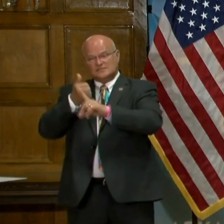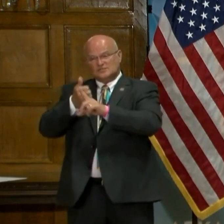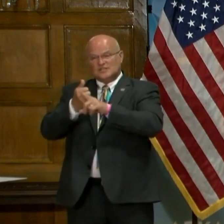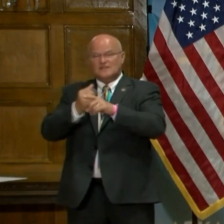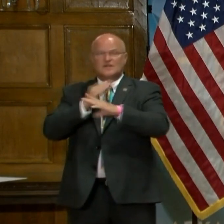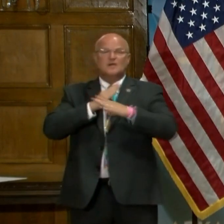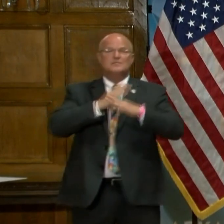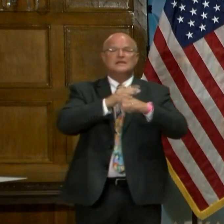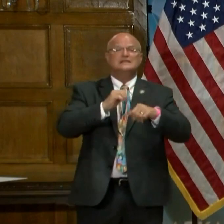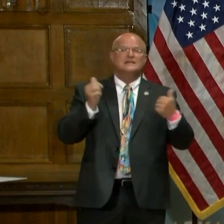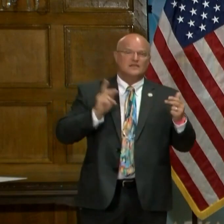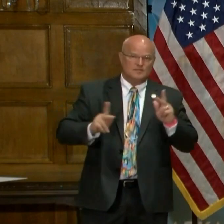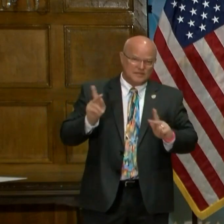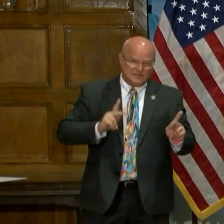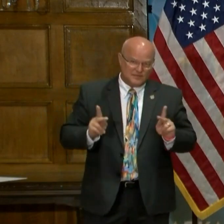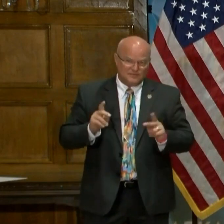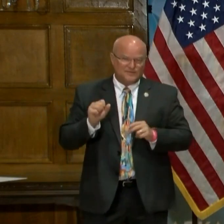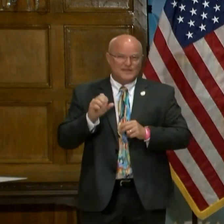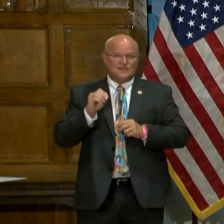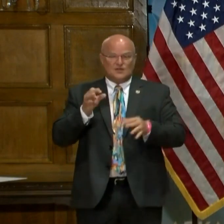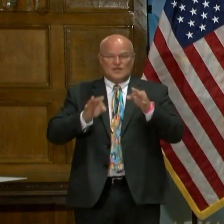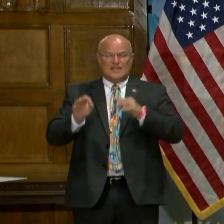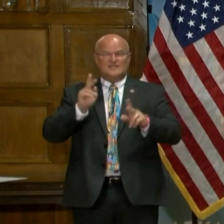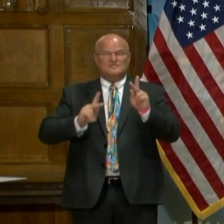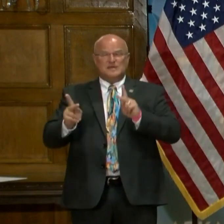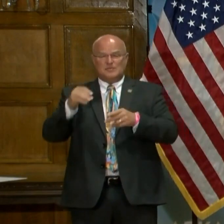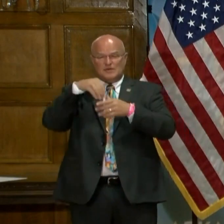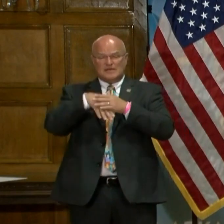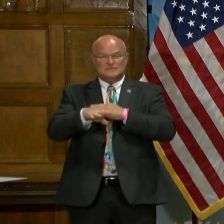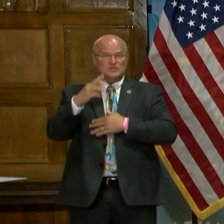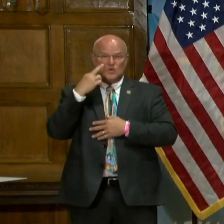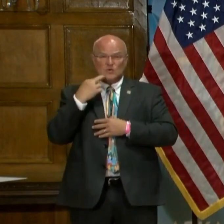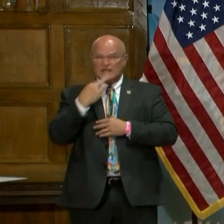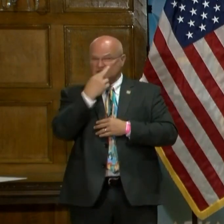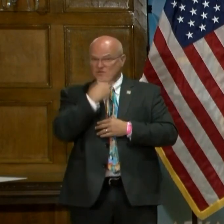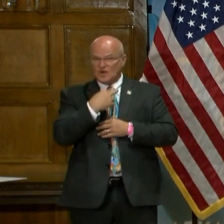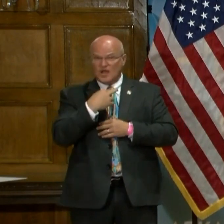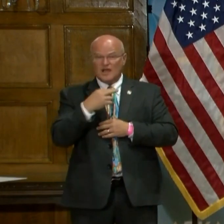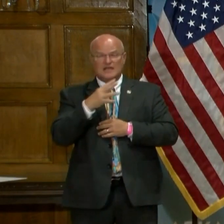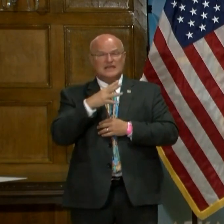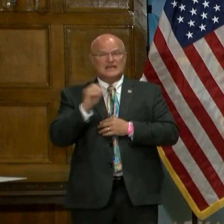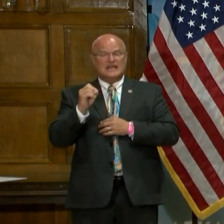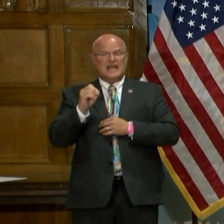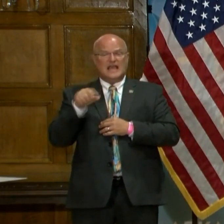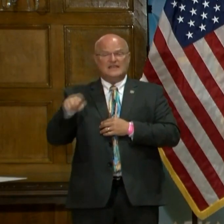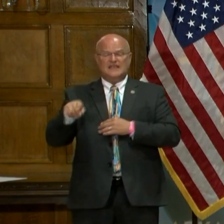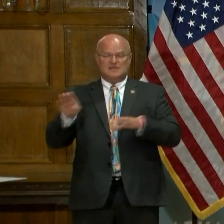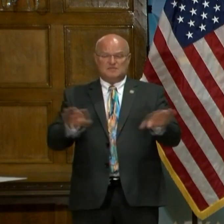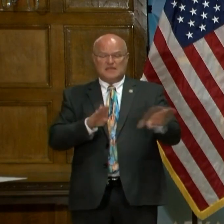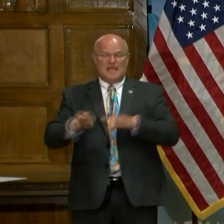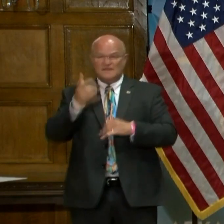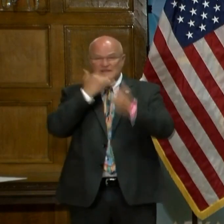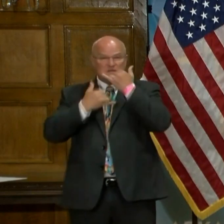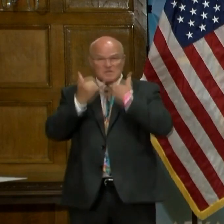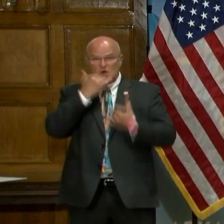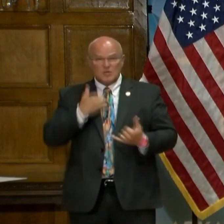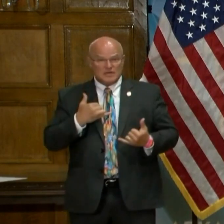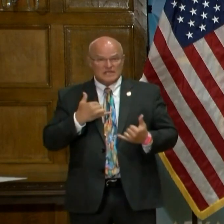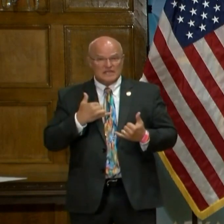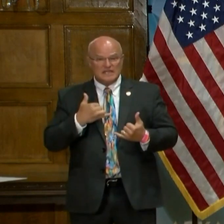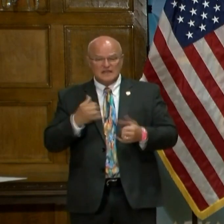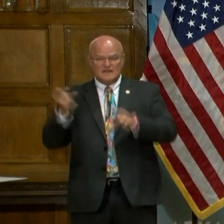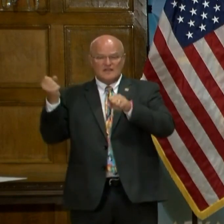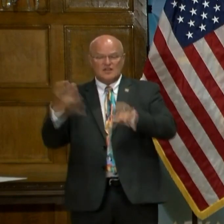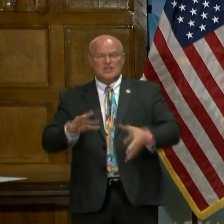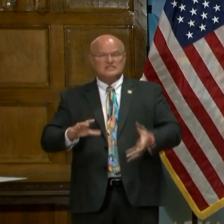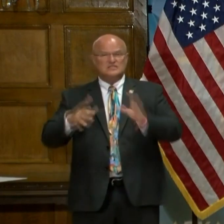protects yourself. And so if anyone comes into a restaurant and they behave inappropriately, if they're